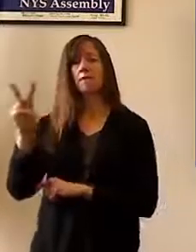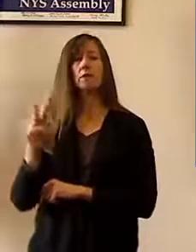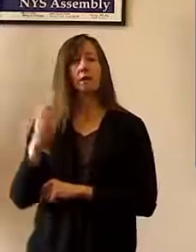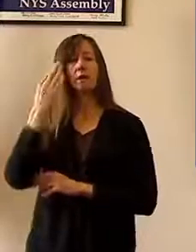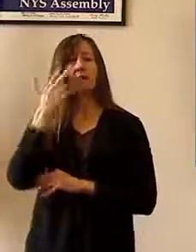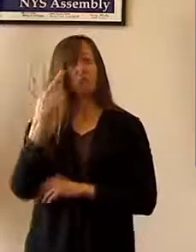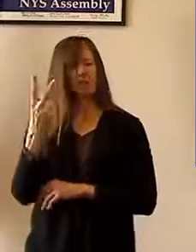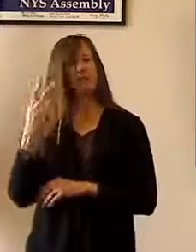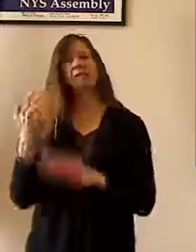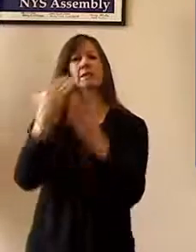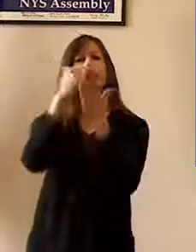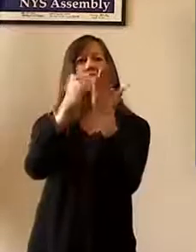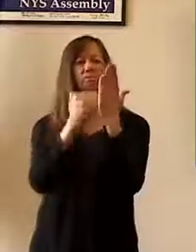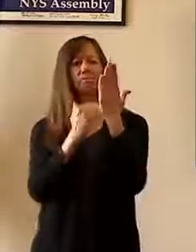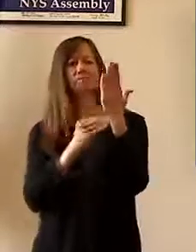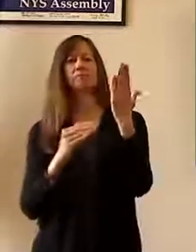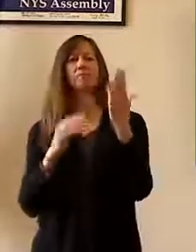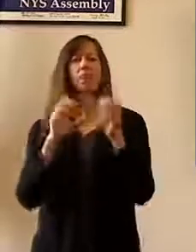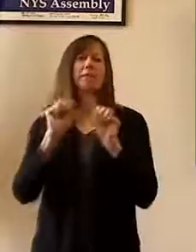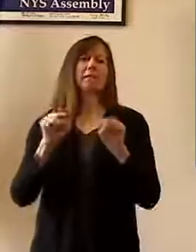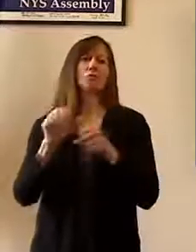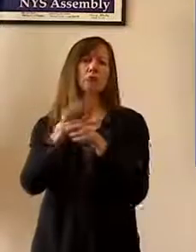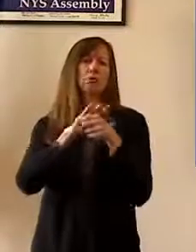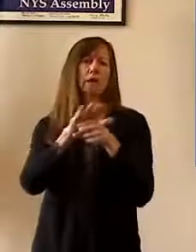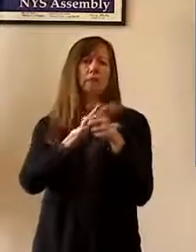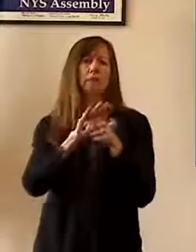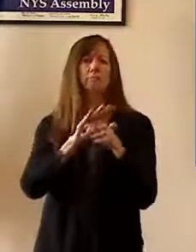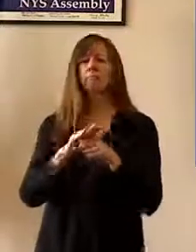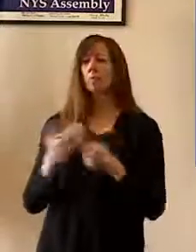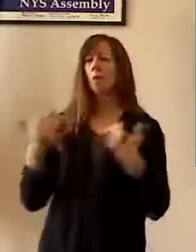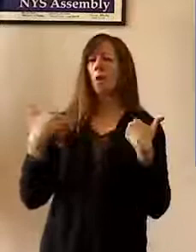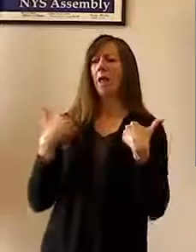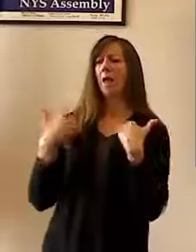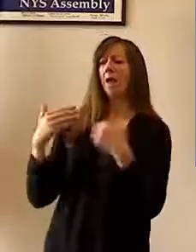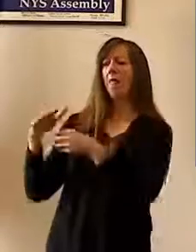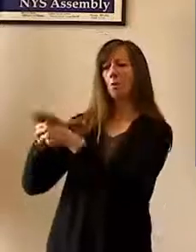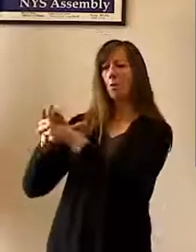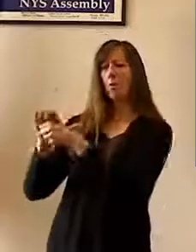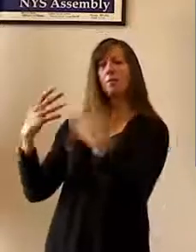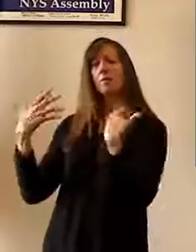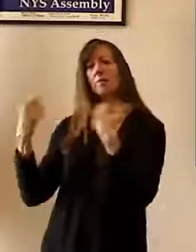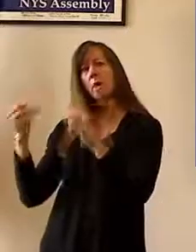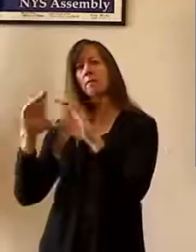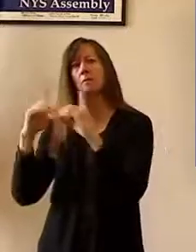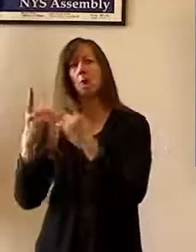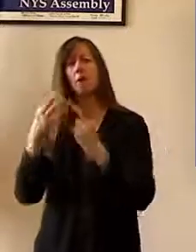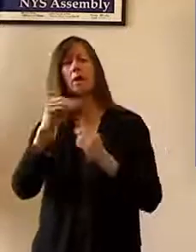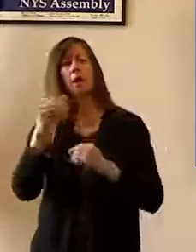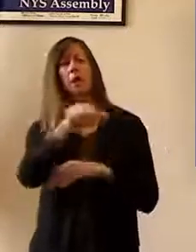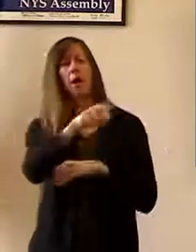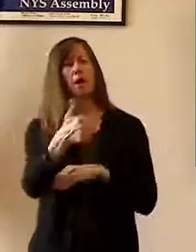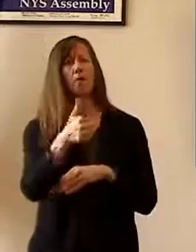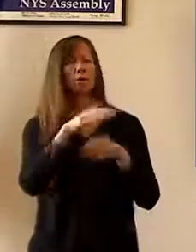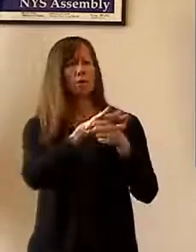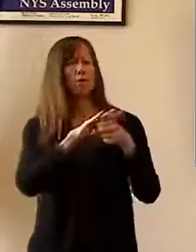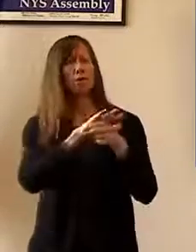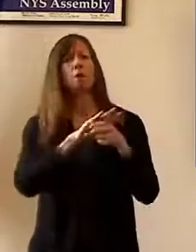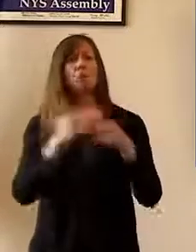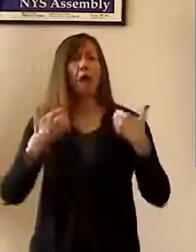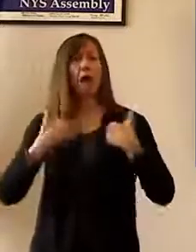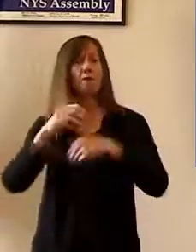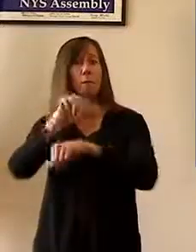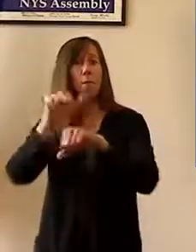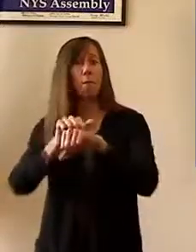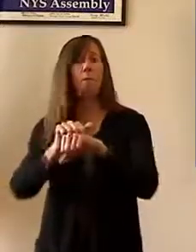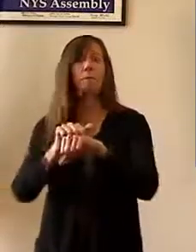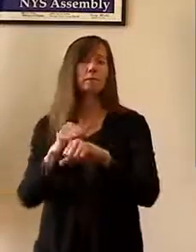potential available sites. There are locations, the health department and others, that have appointments that become available on any given day. So if you're looking for an